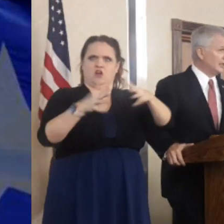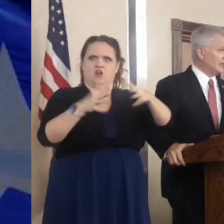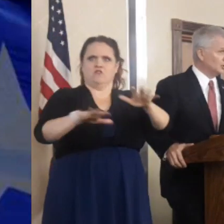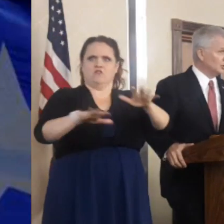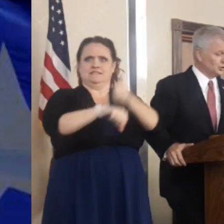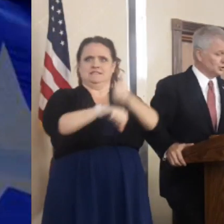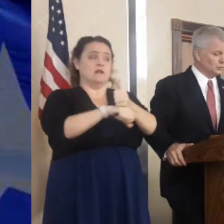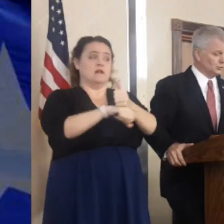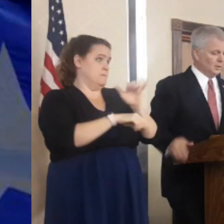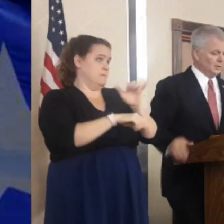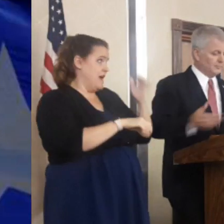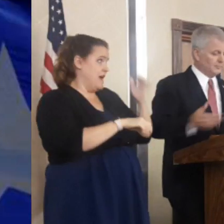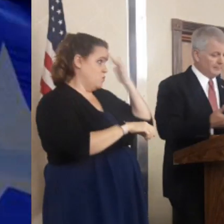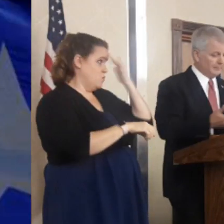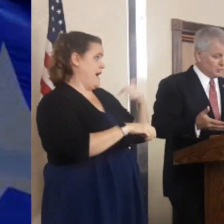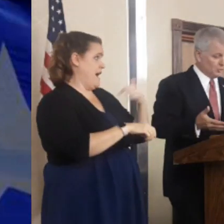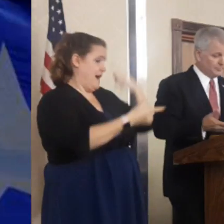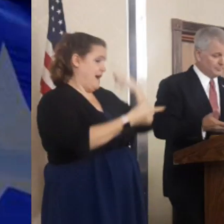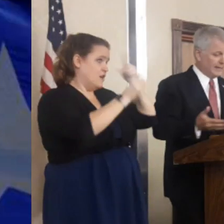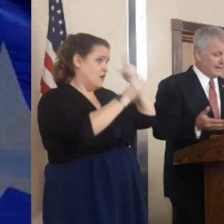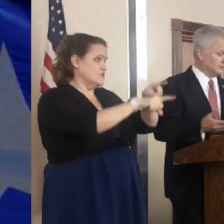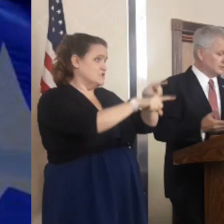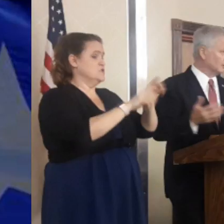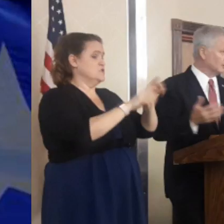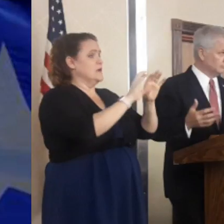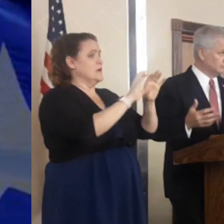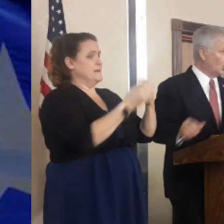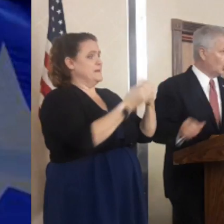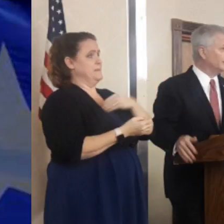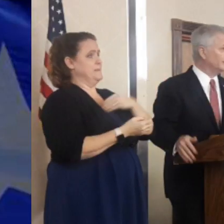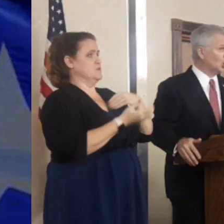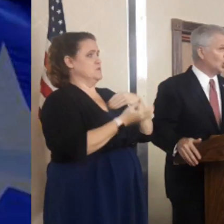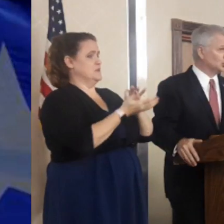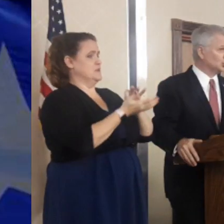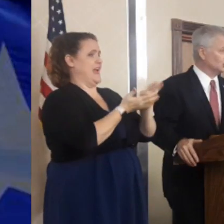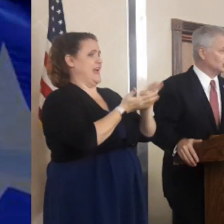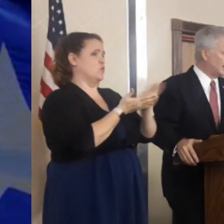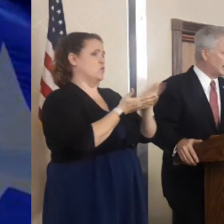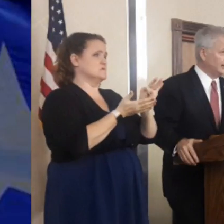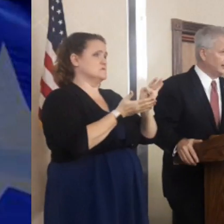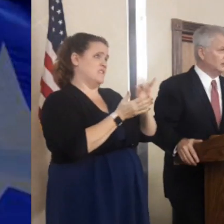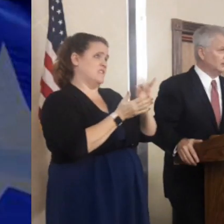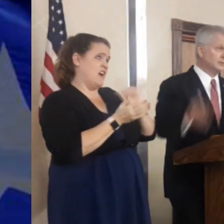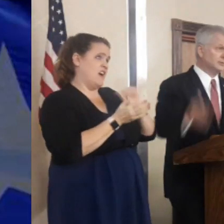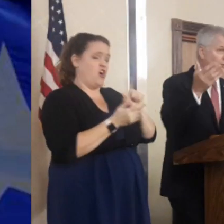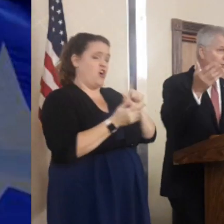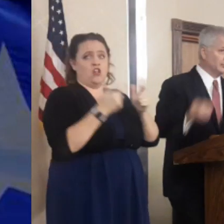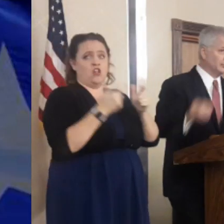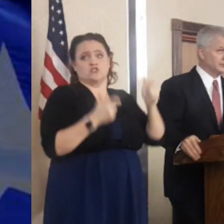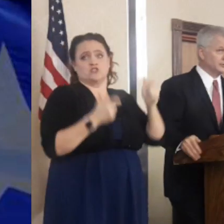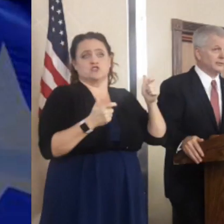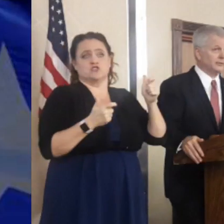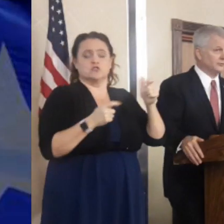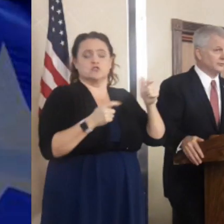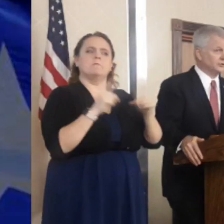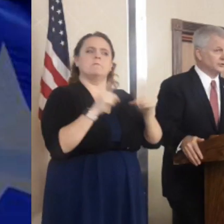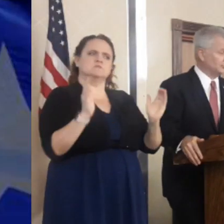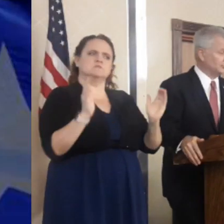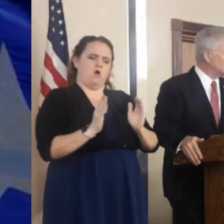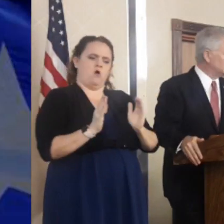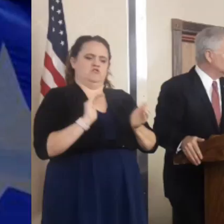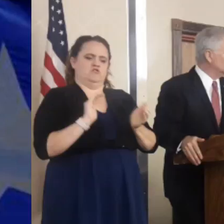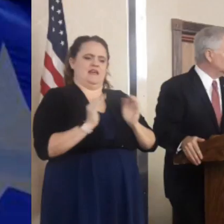amenable to committee membership counts that are, on the larger side, but smaller than our state convention